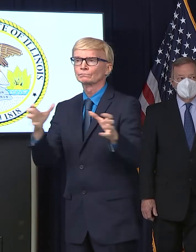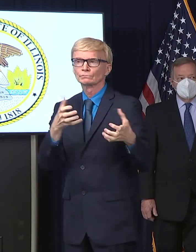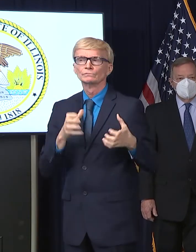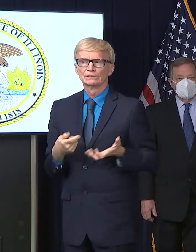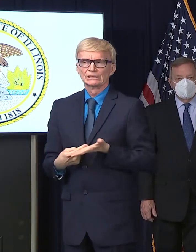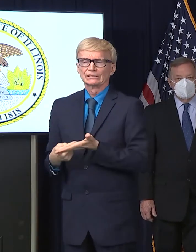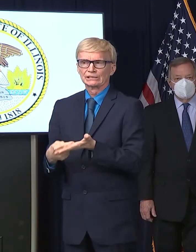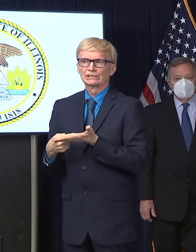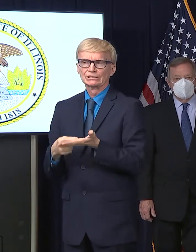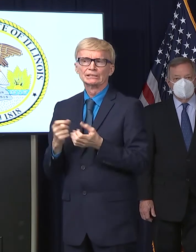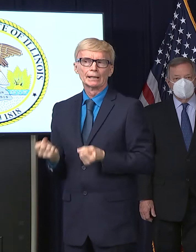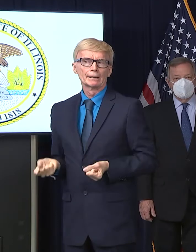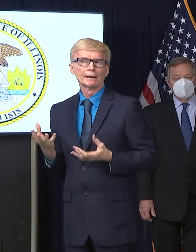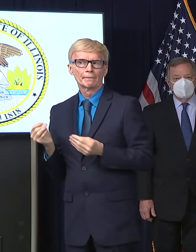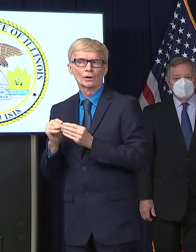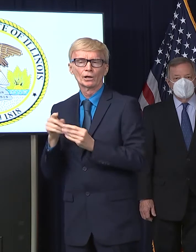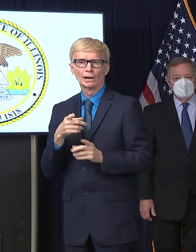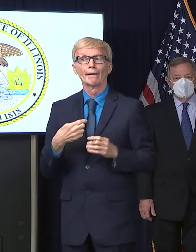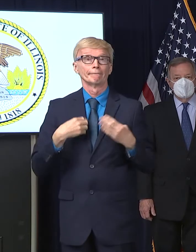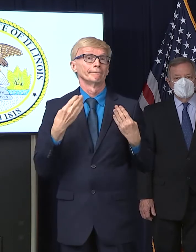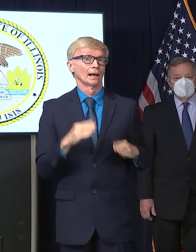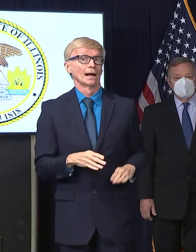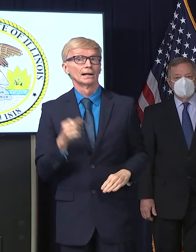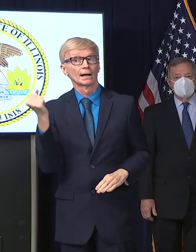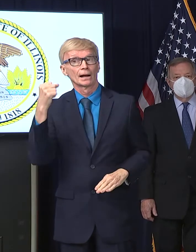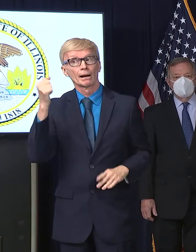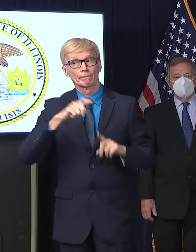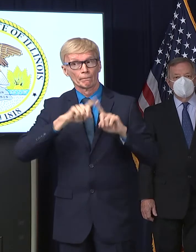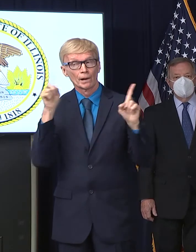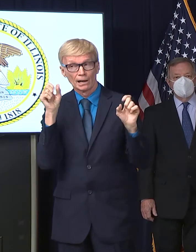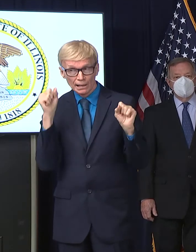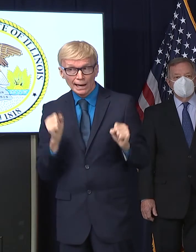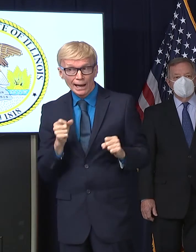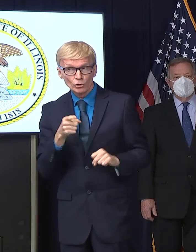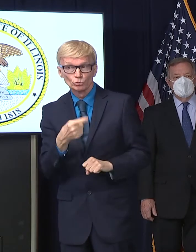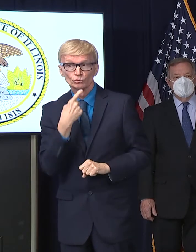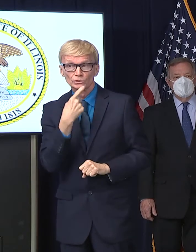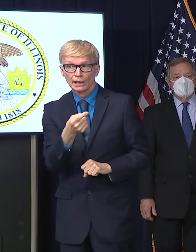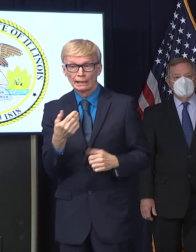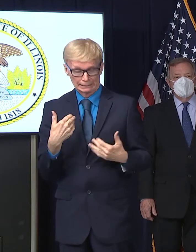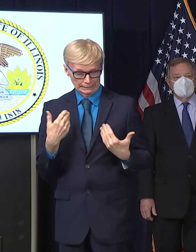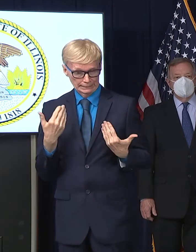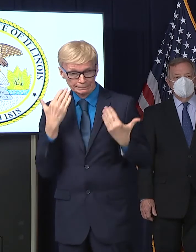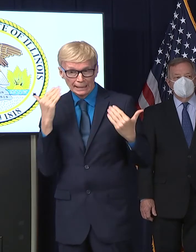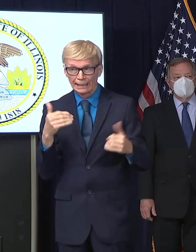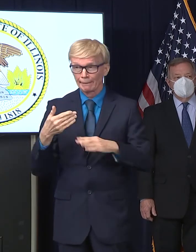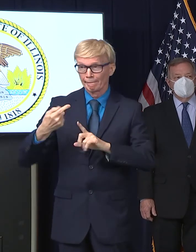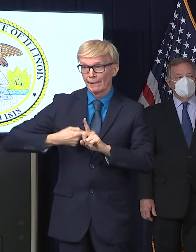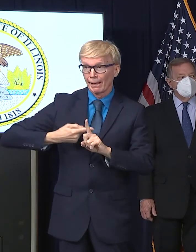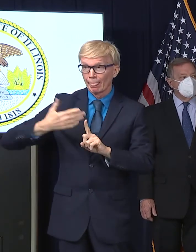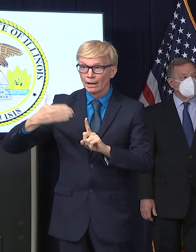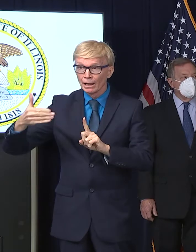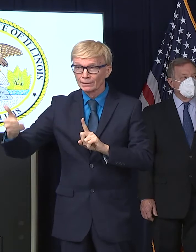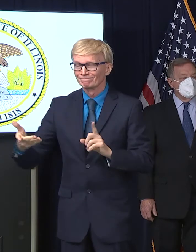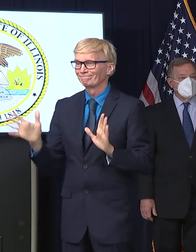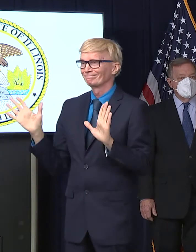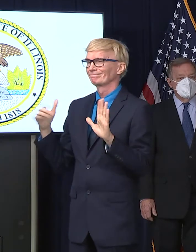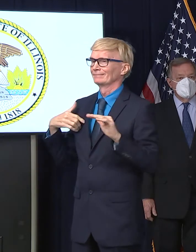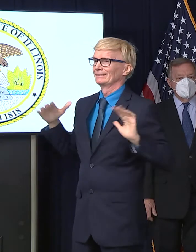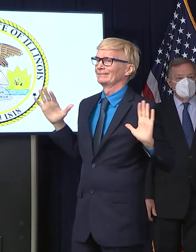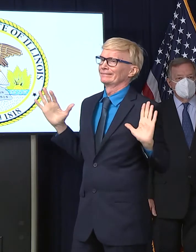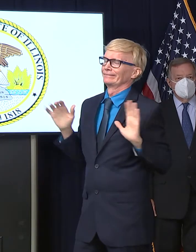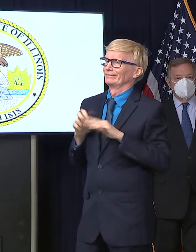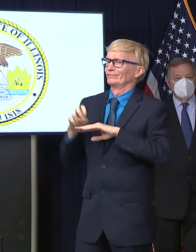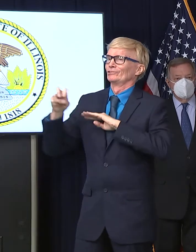that's been underway for some time already. I bet you have, but might you be able to say in the next month, 2 months? I don't want to jump ahead